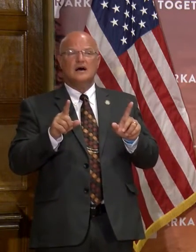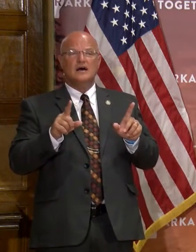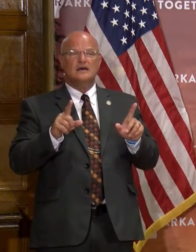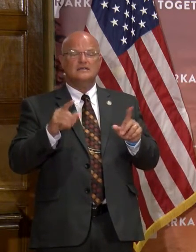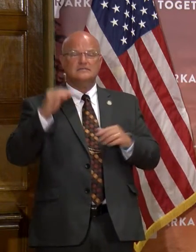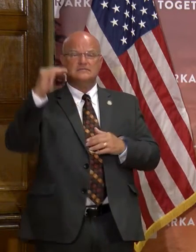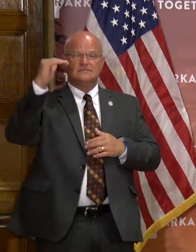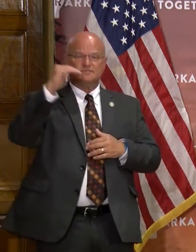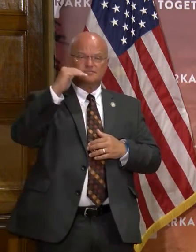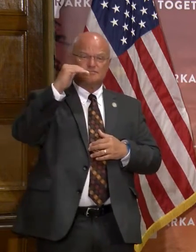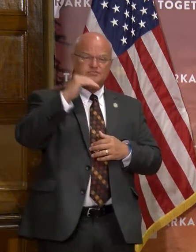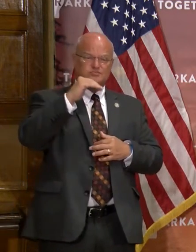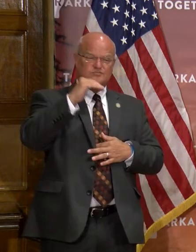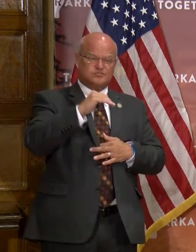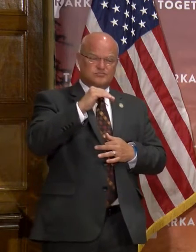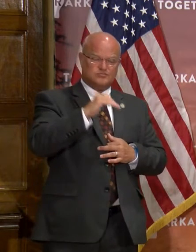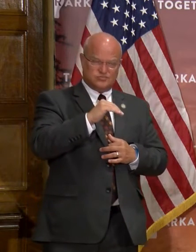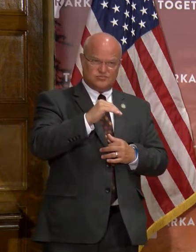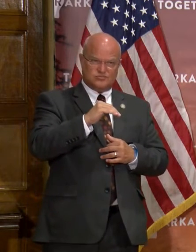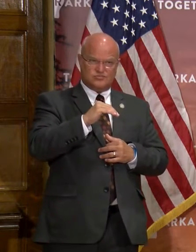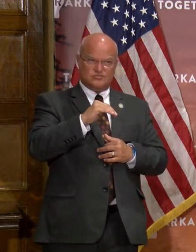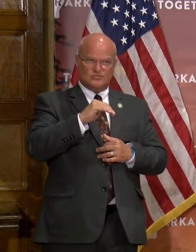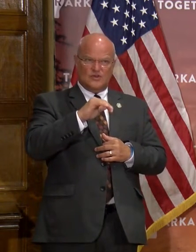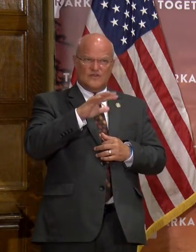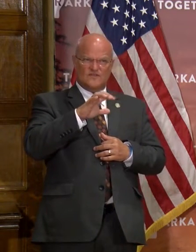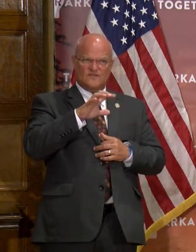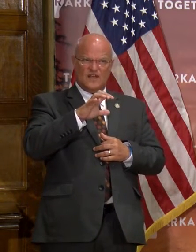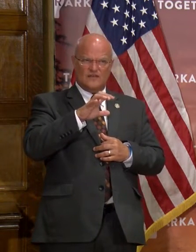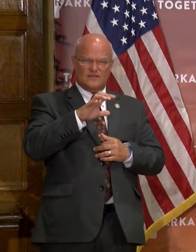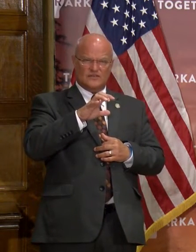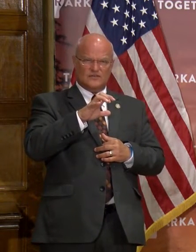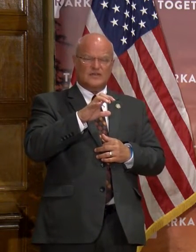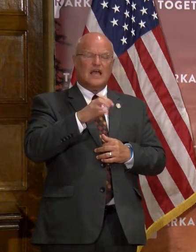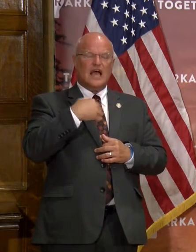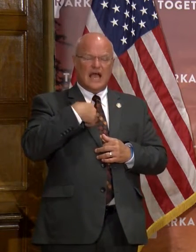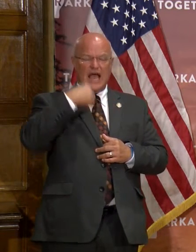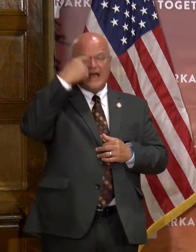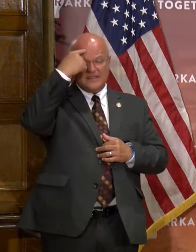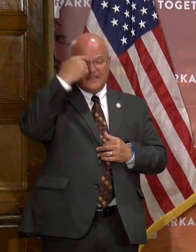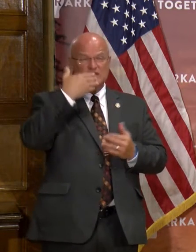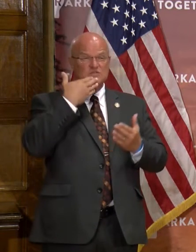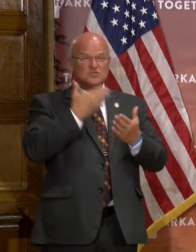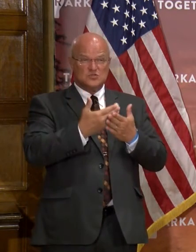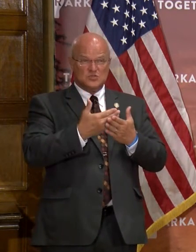500 to 600 positives a day during this week, I think that is good